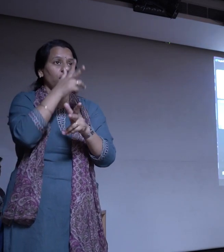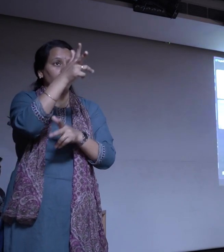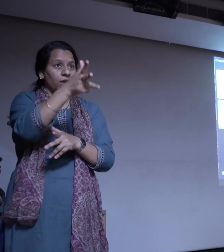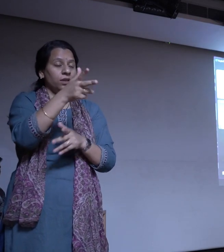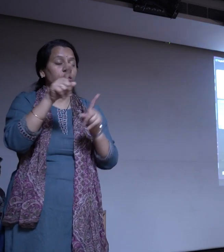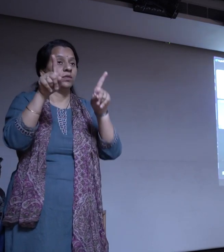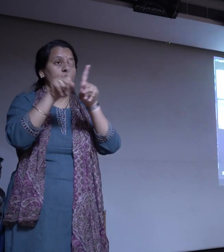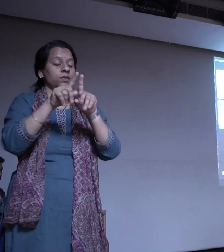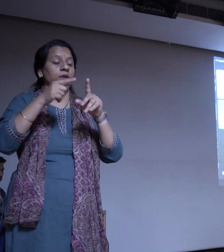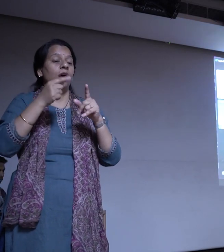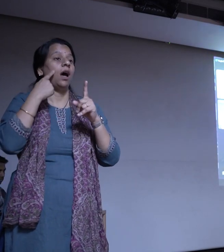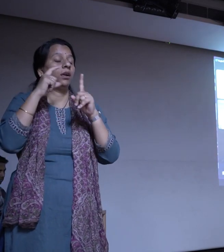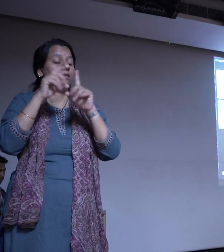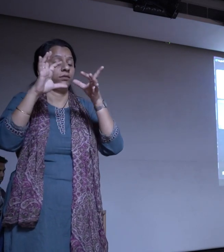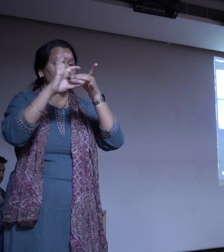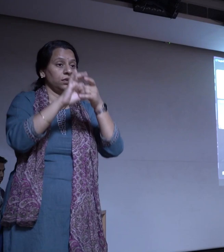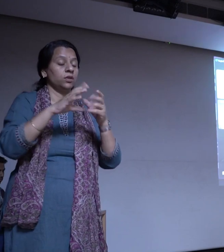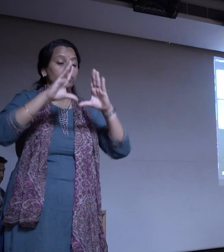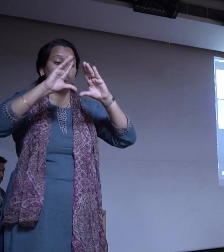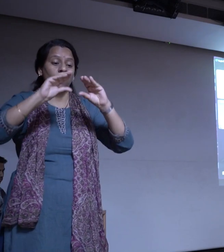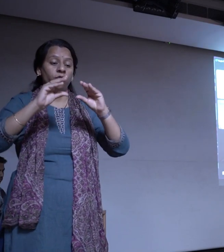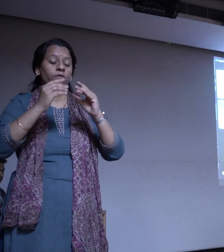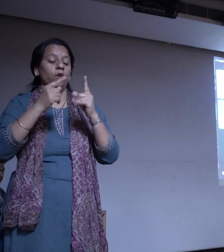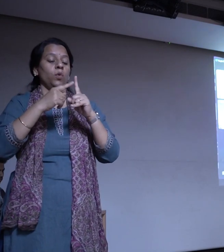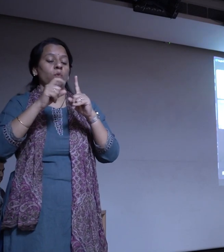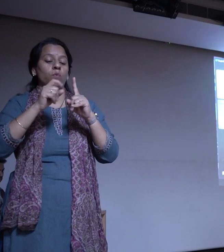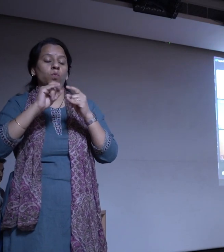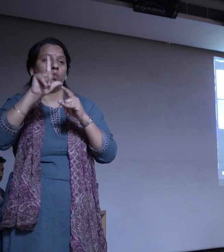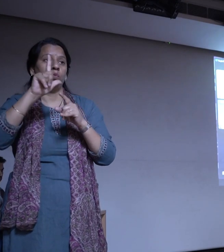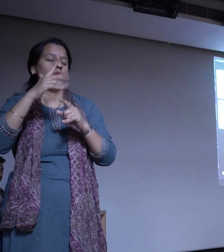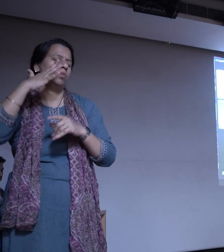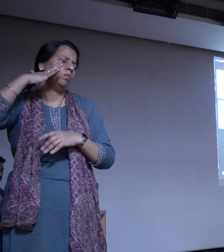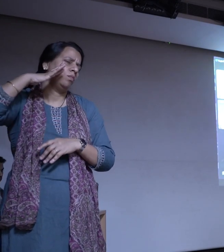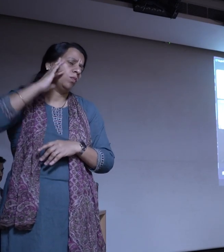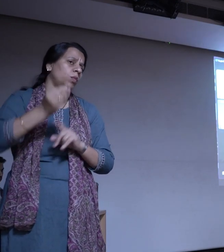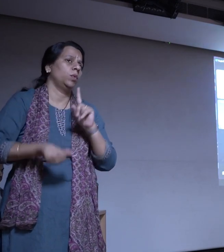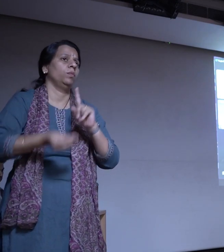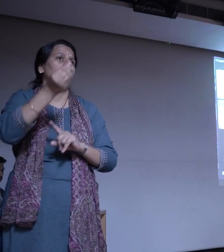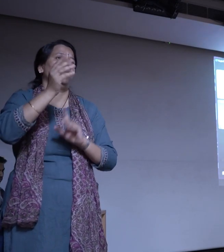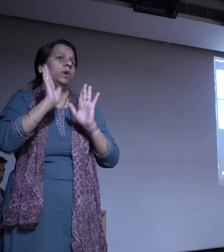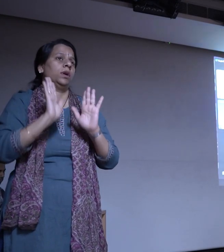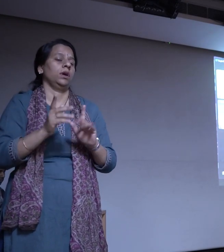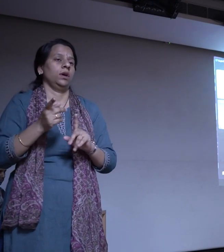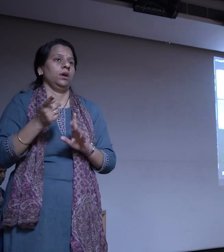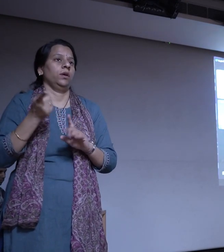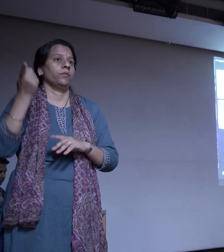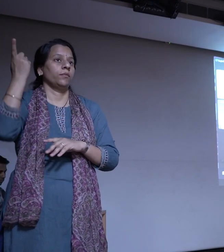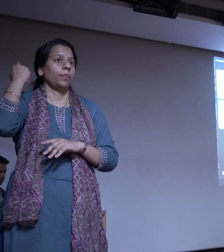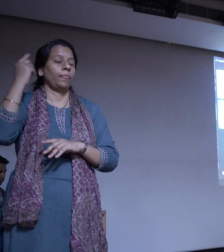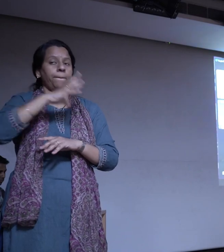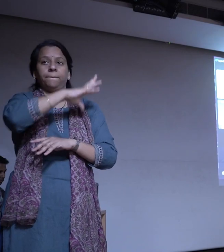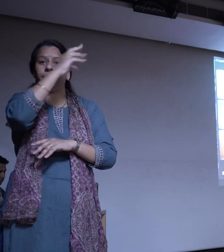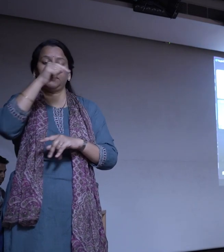tools software uh tools are becoming more important than in the yesterday's uh